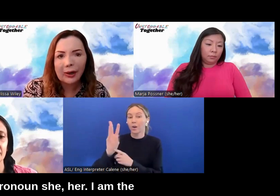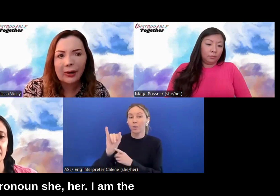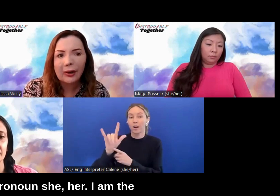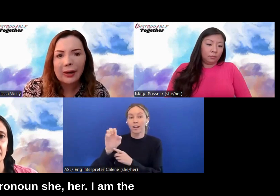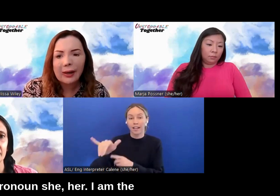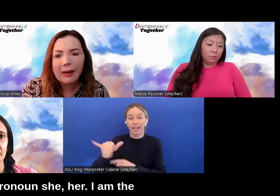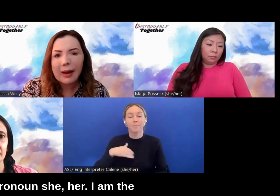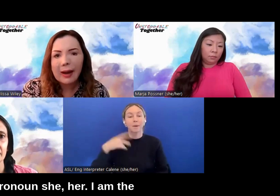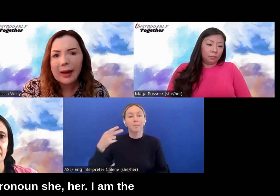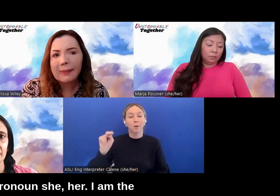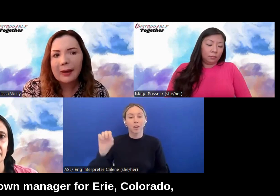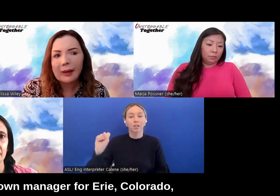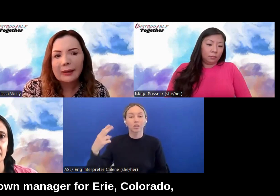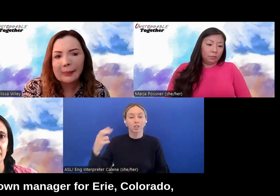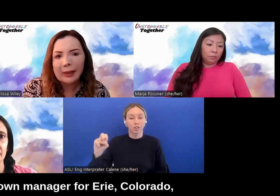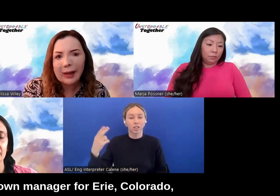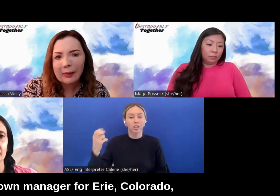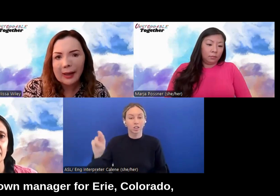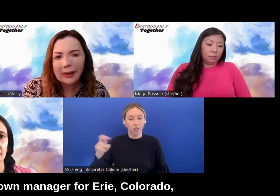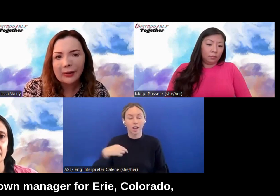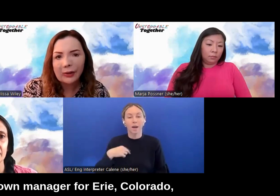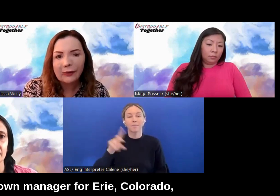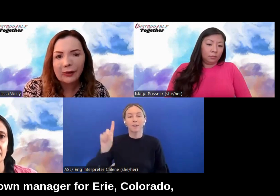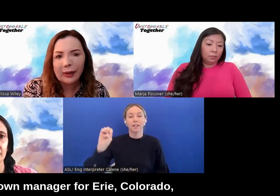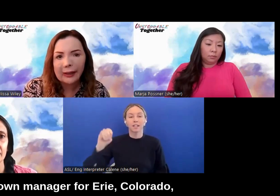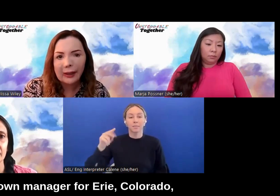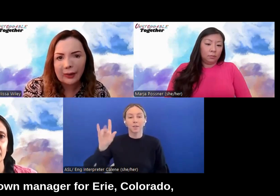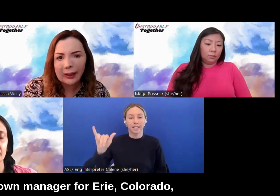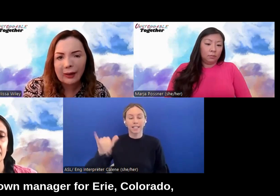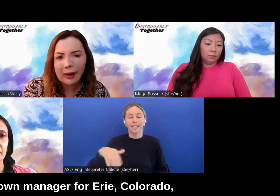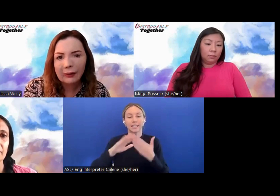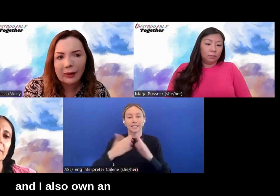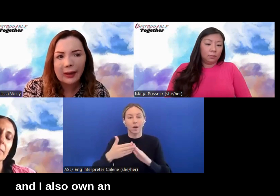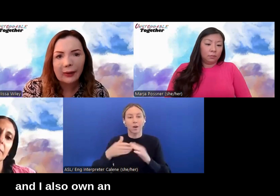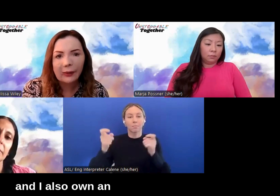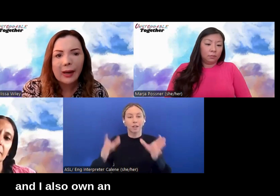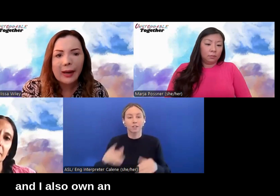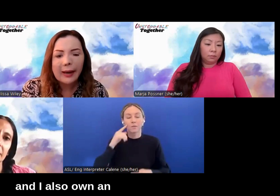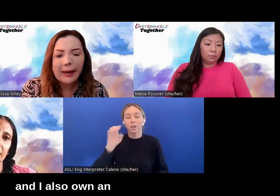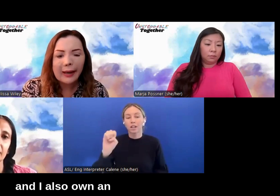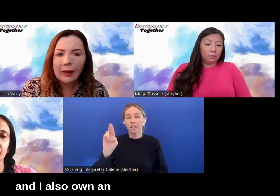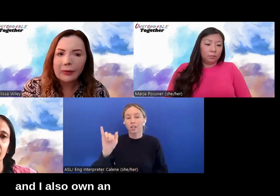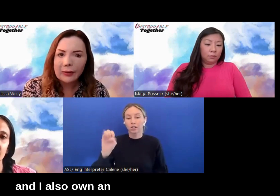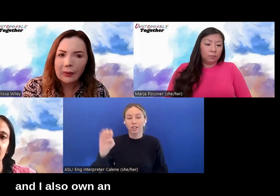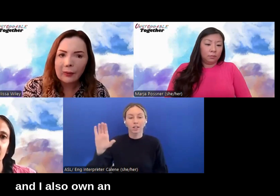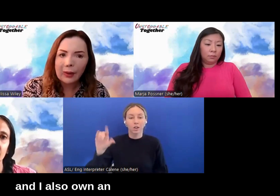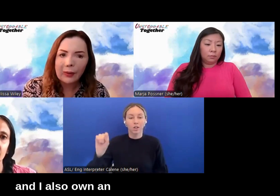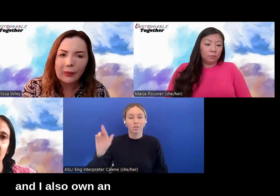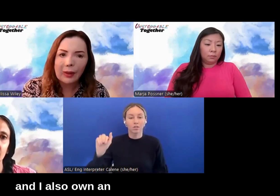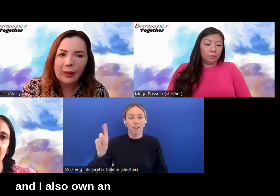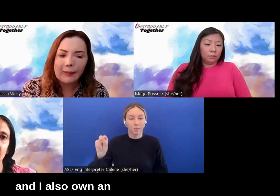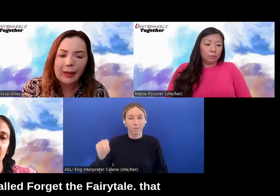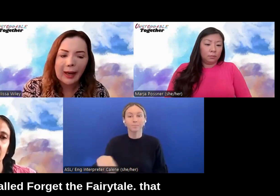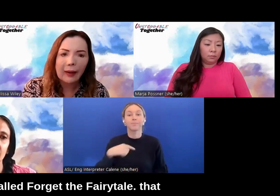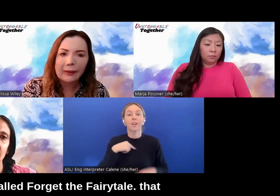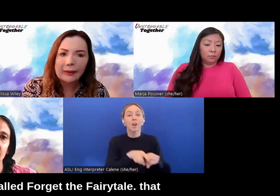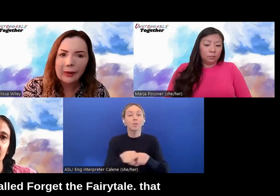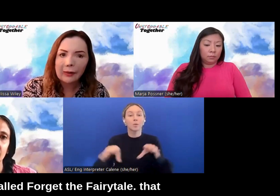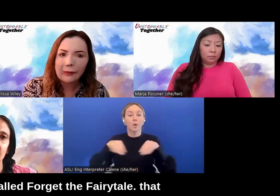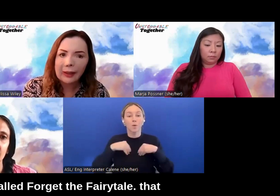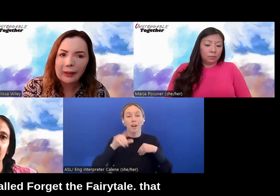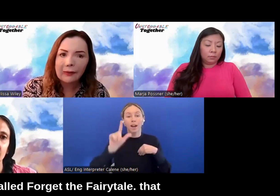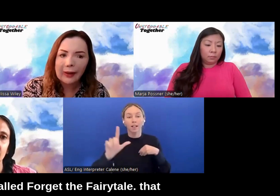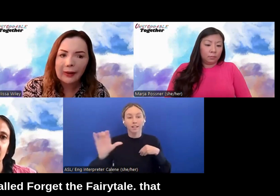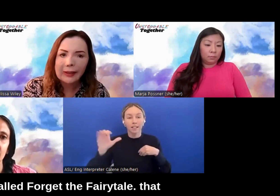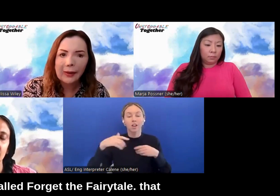she, her. I am the deputy town manager for Erie, Colorado, and I also own an LLC